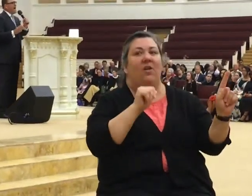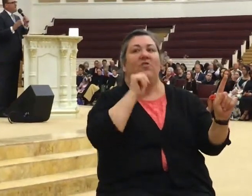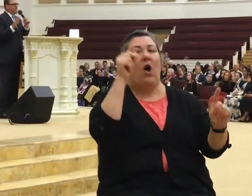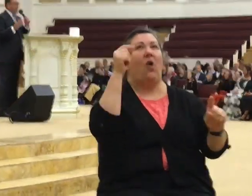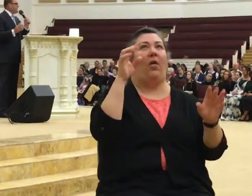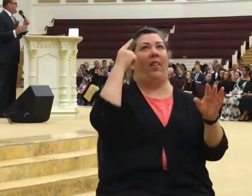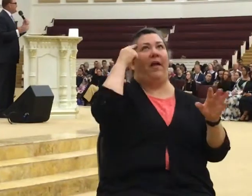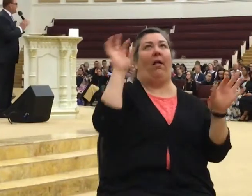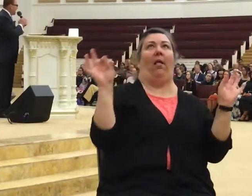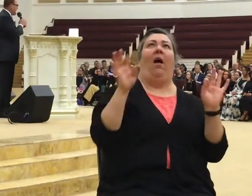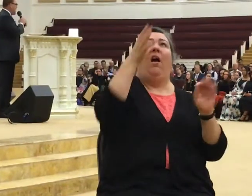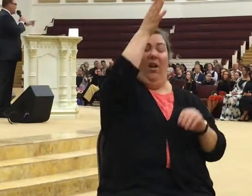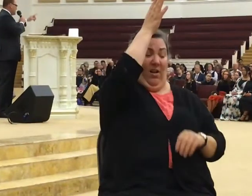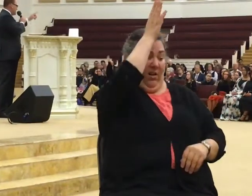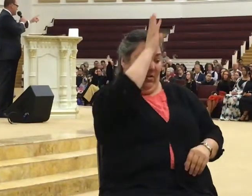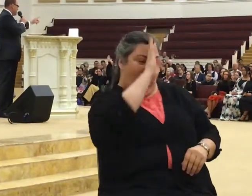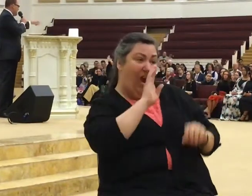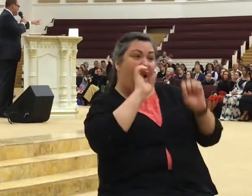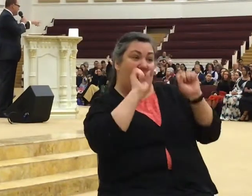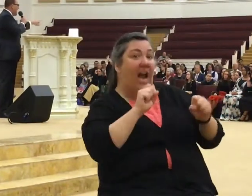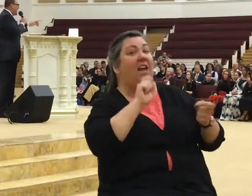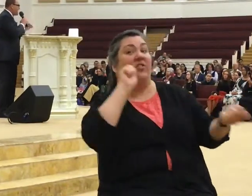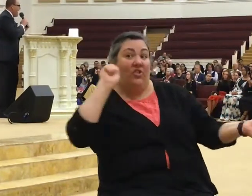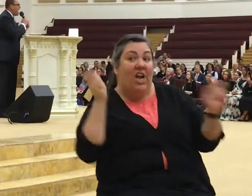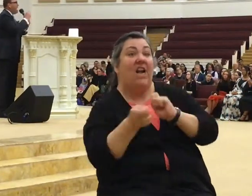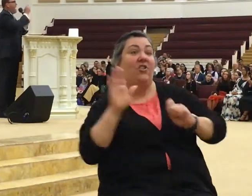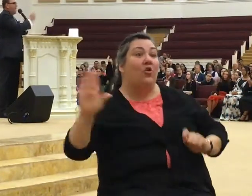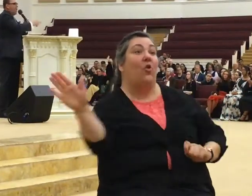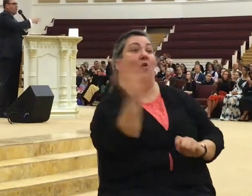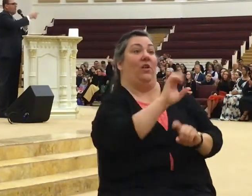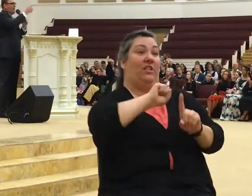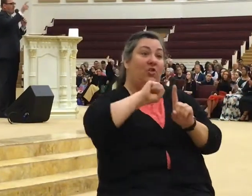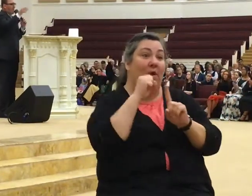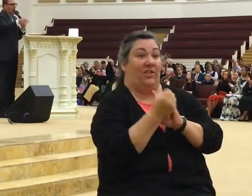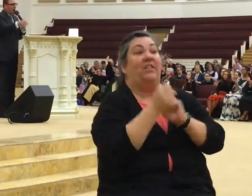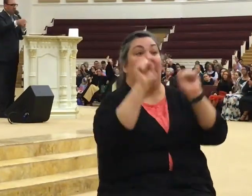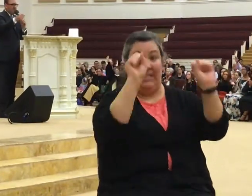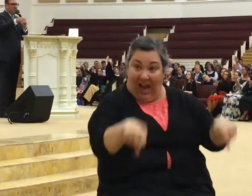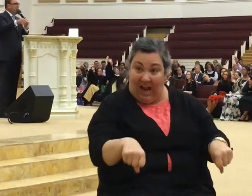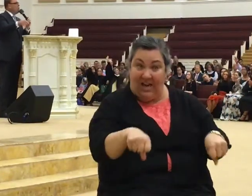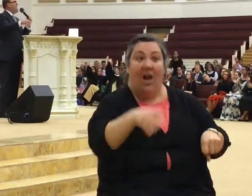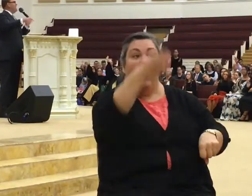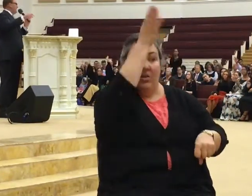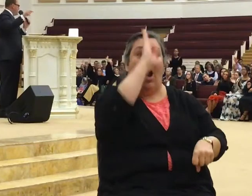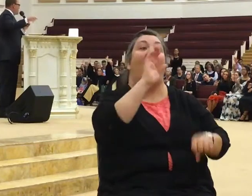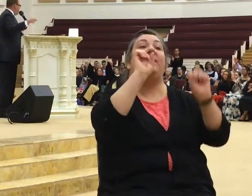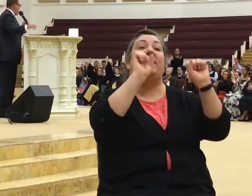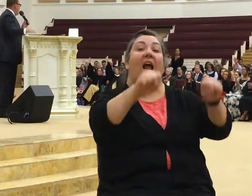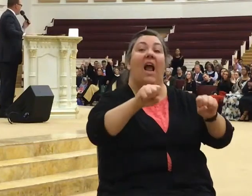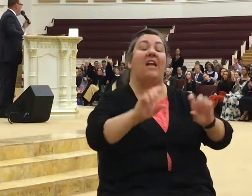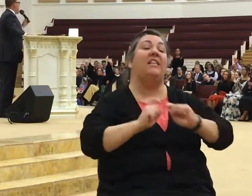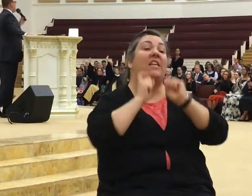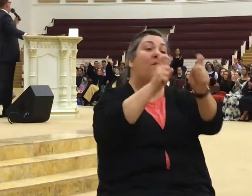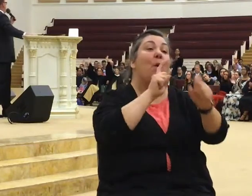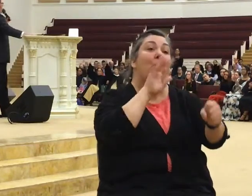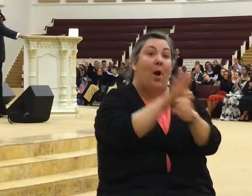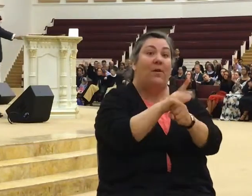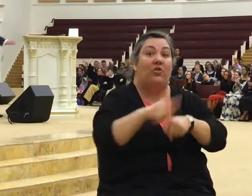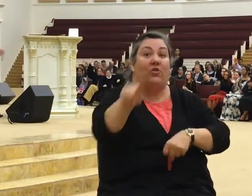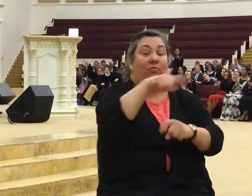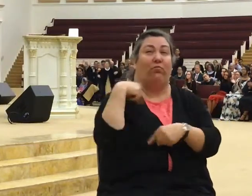underestimate God's ability to take your situation right now and open up a promise for you that you've been praying for.